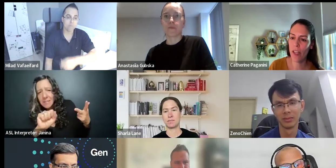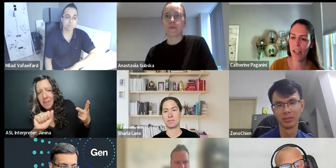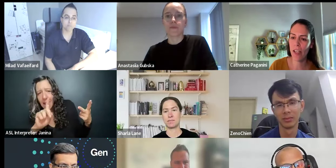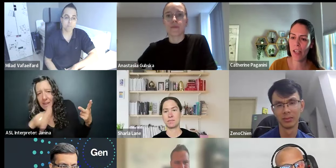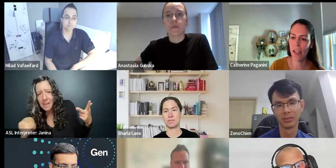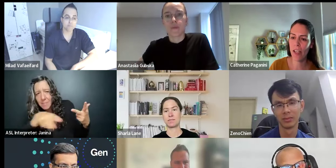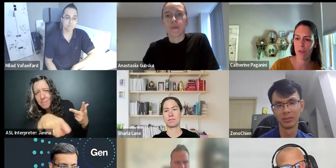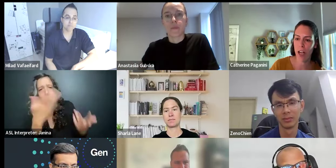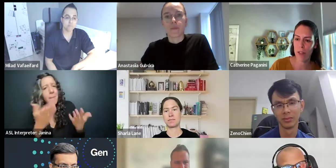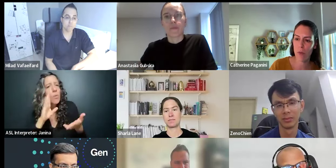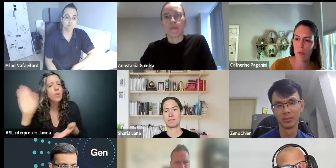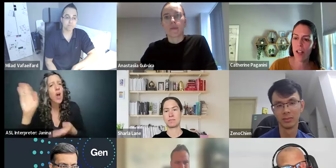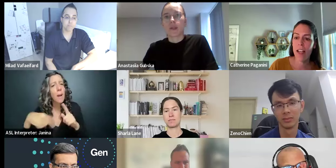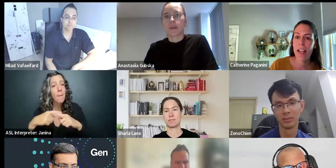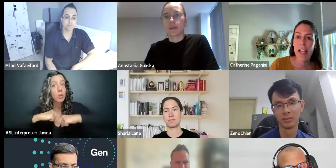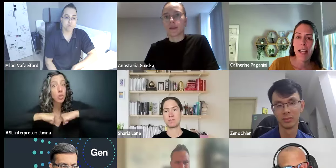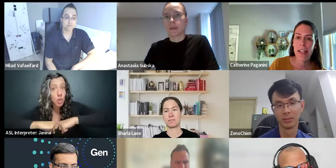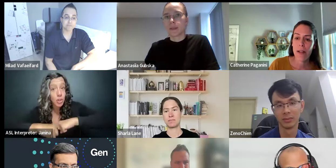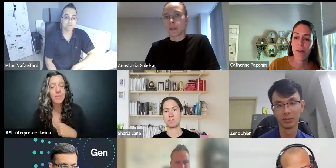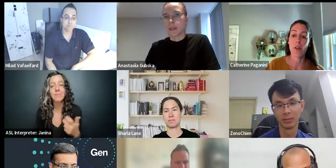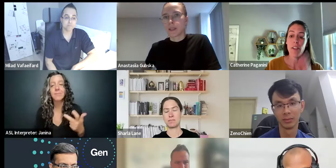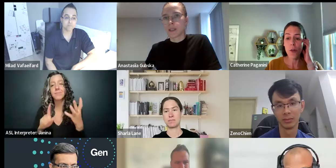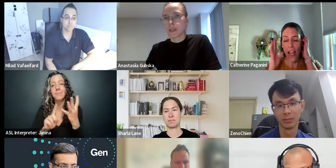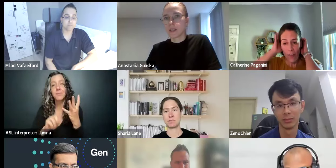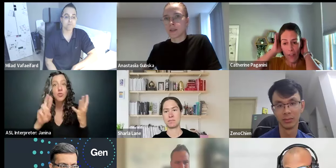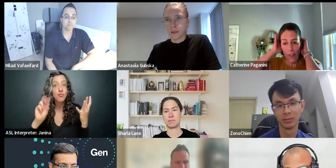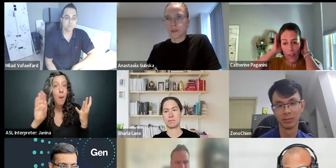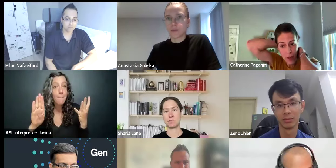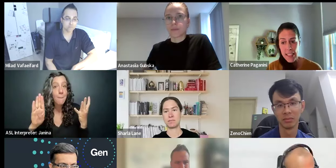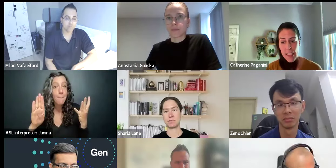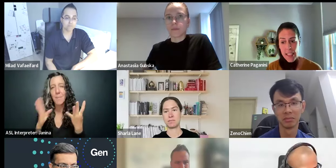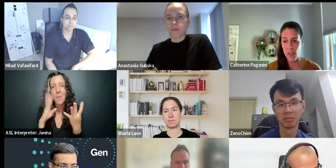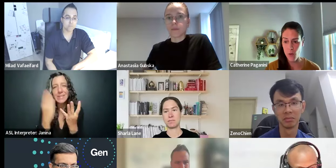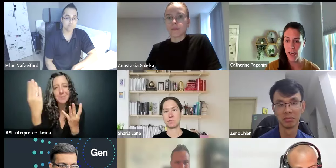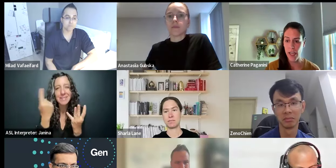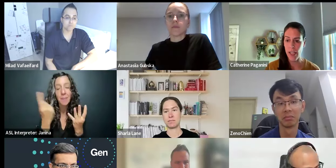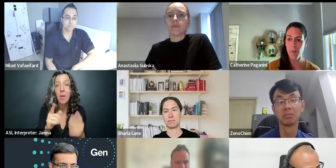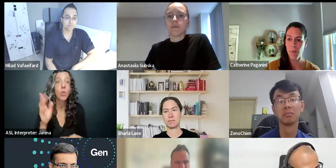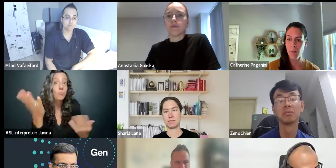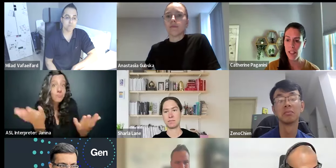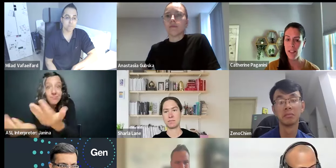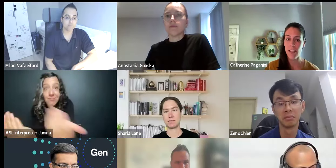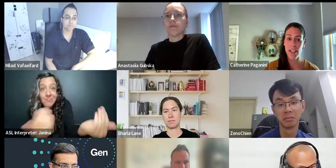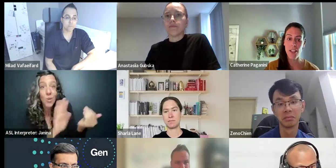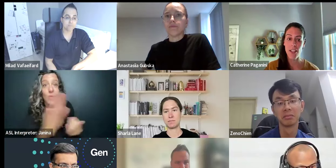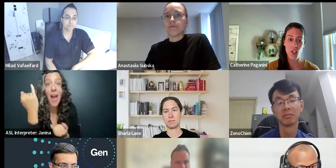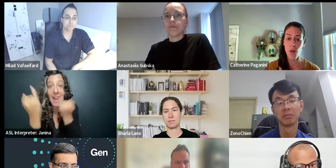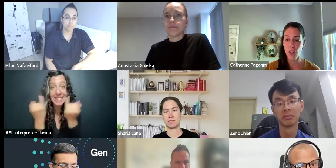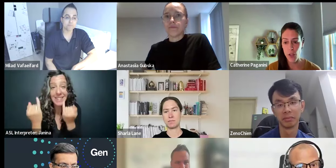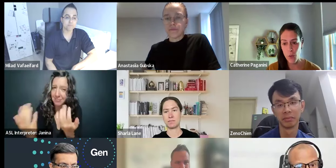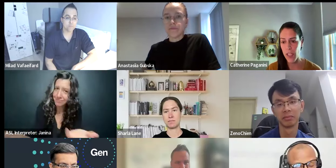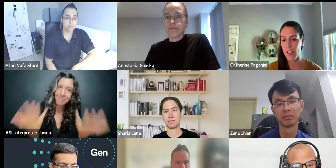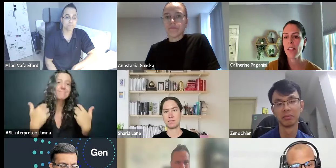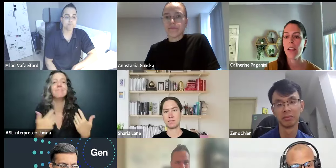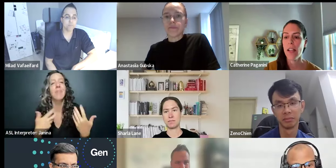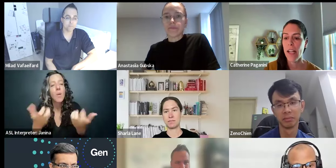security and something for Rob as well. So if you have ideas, right, then please let us